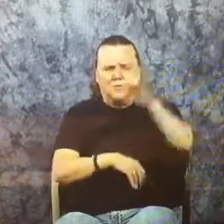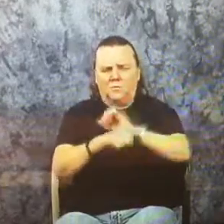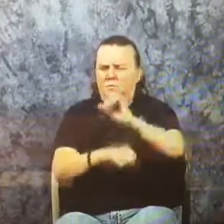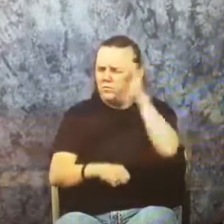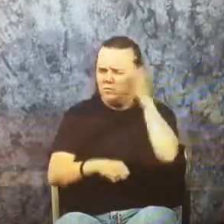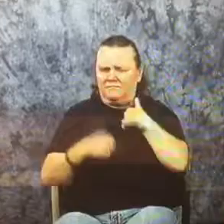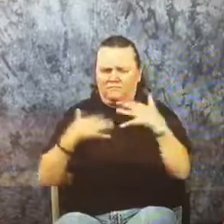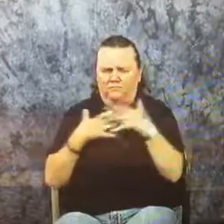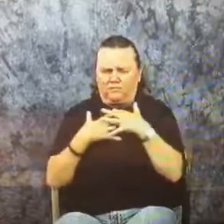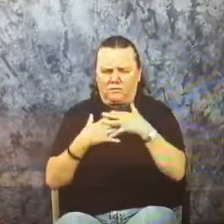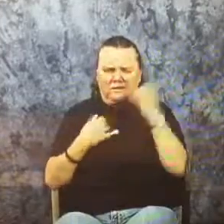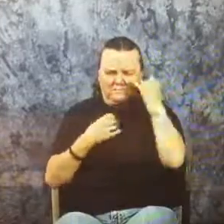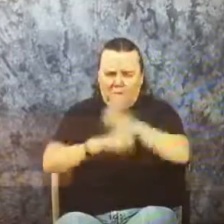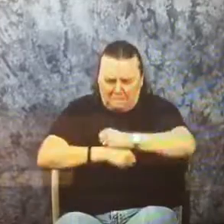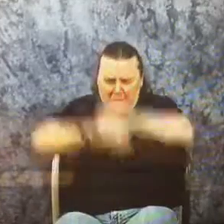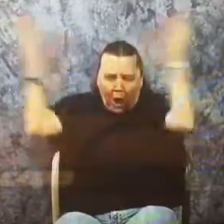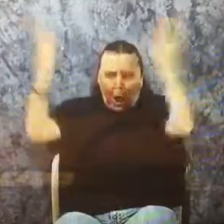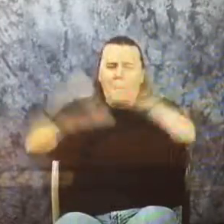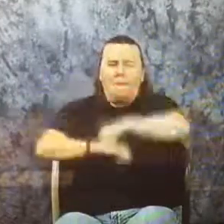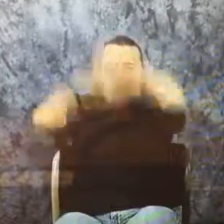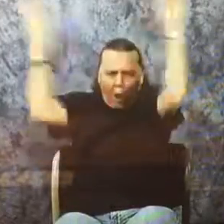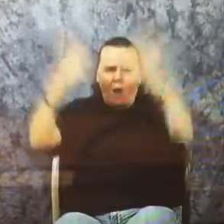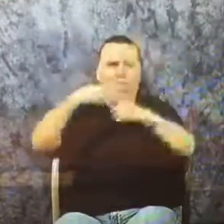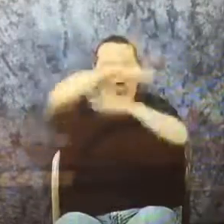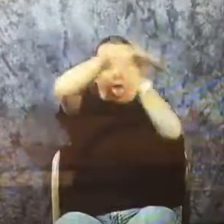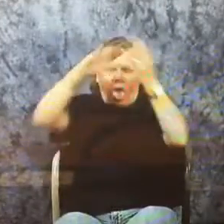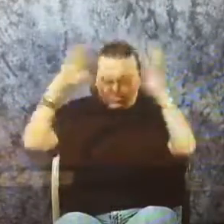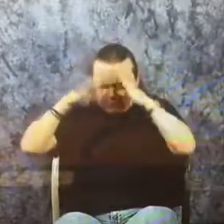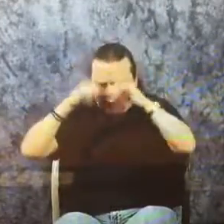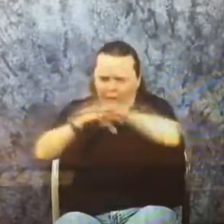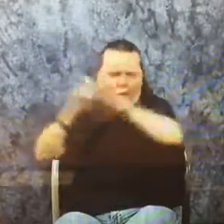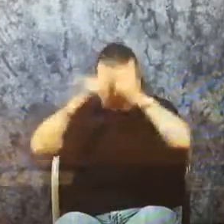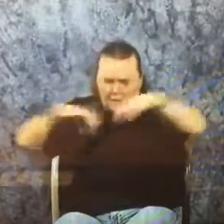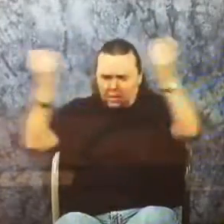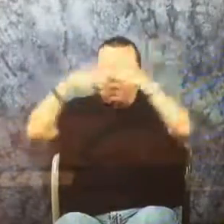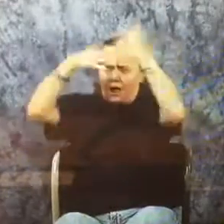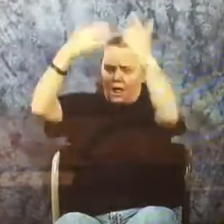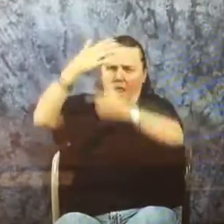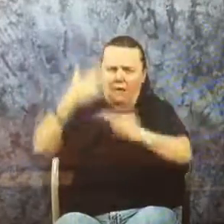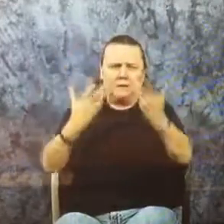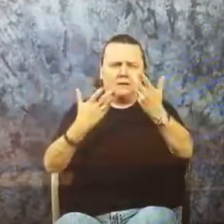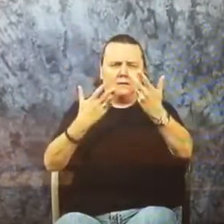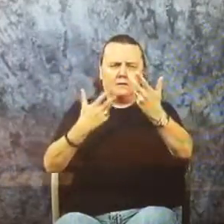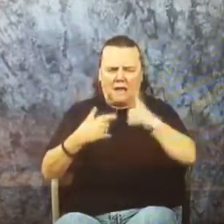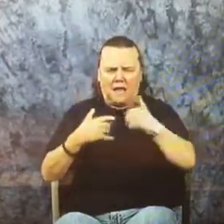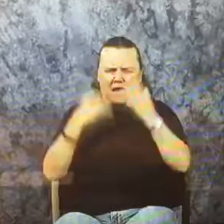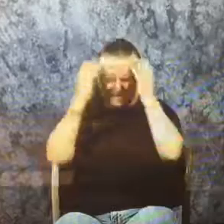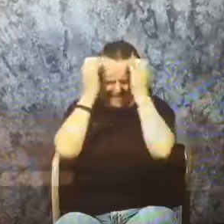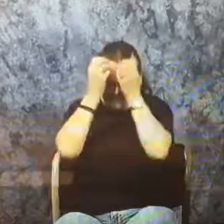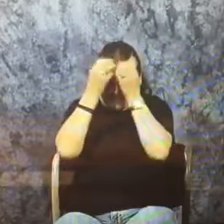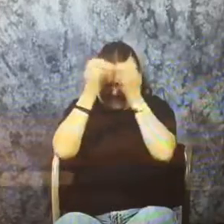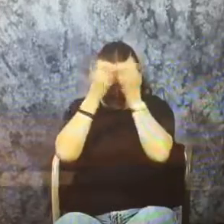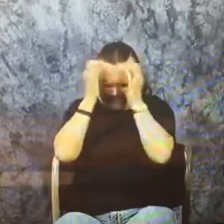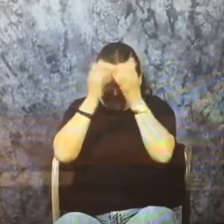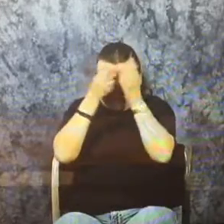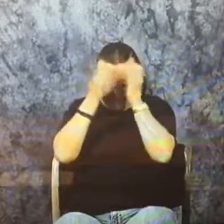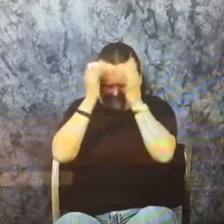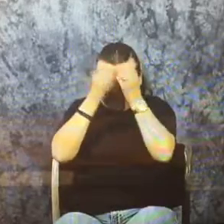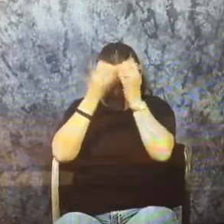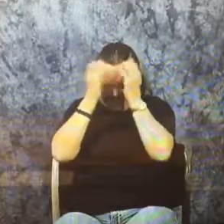was like 3 days, I refused to go to work. I was worried that there would be an explosion. I was worried. I kept